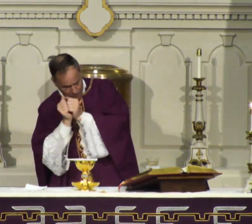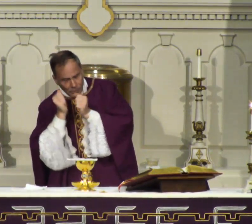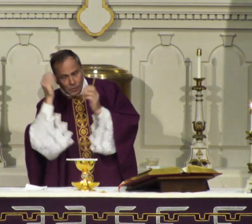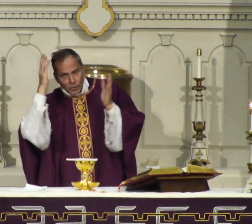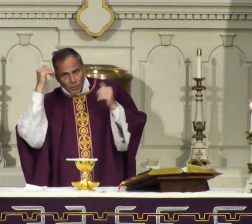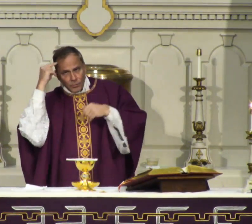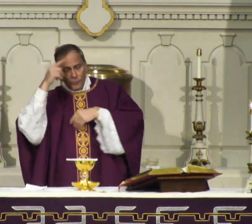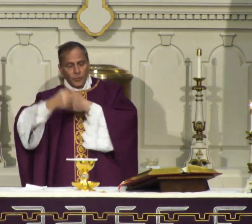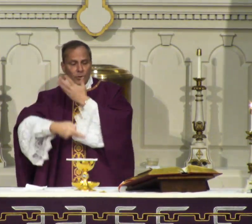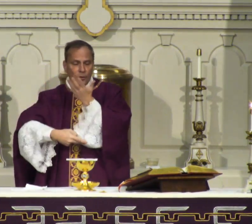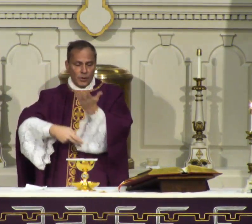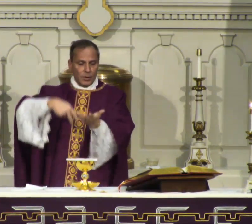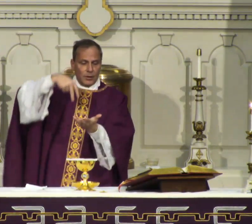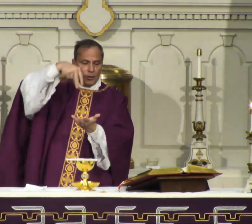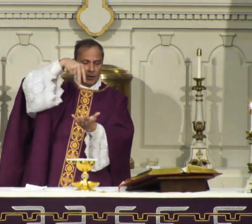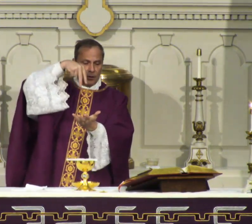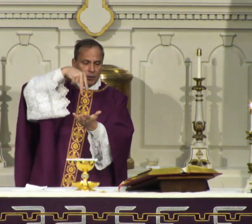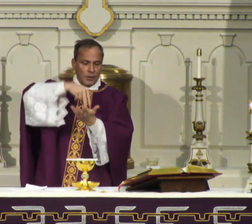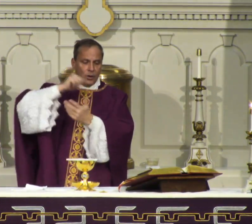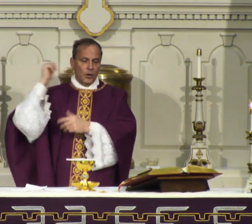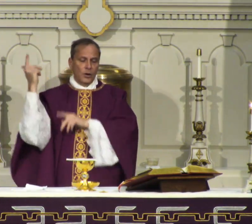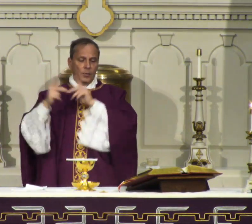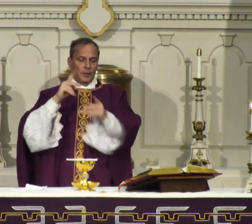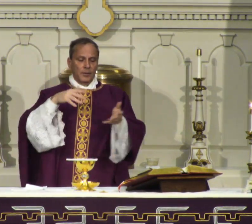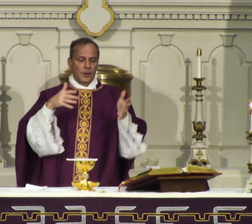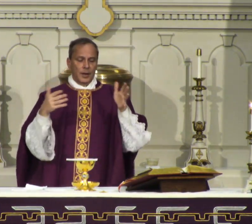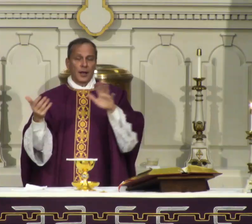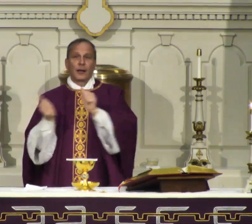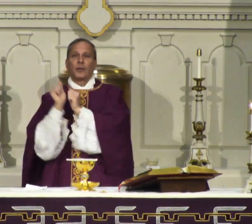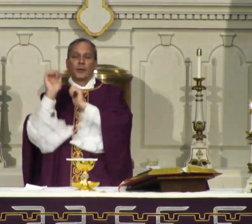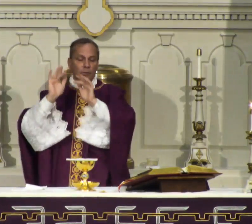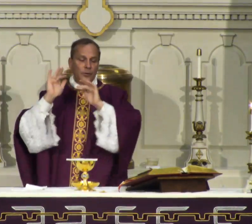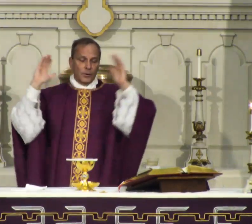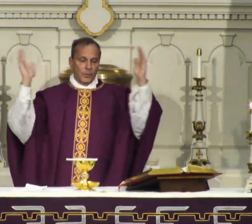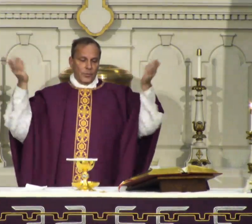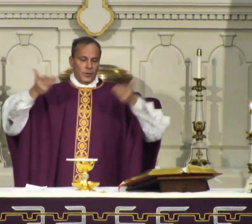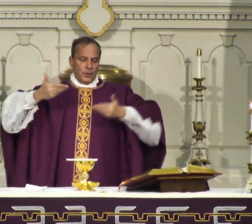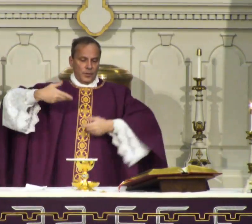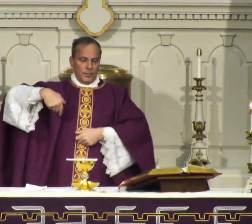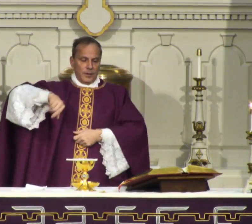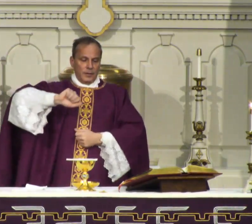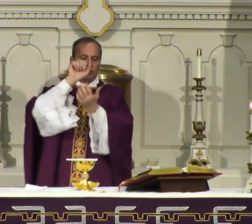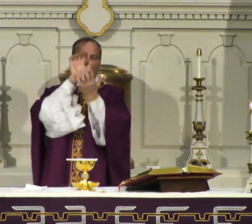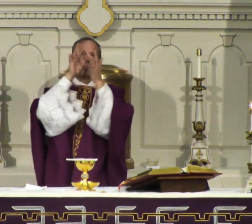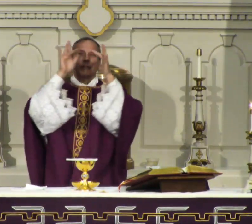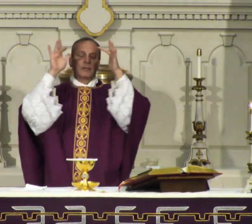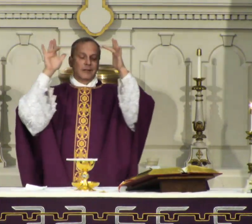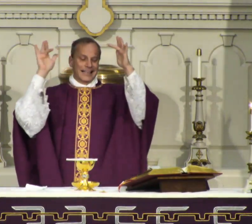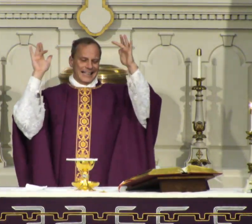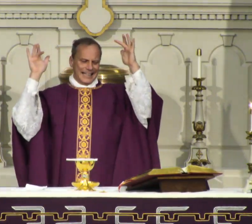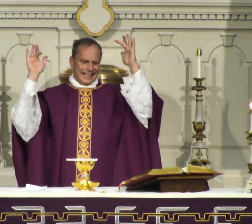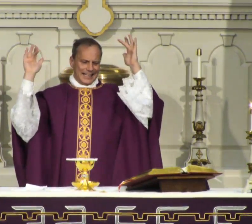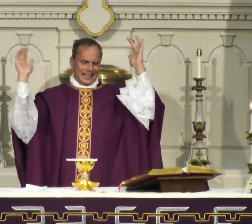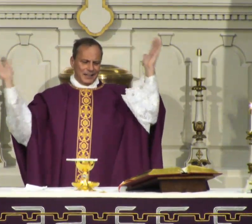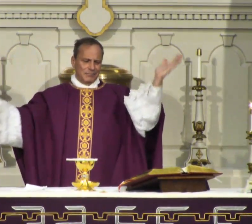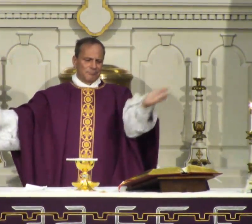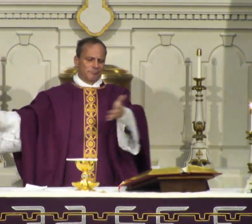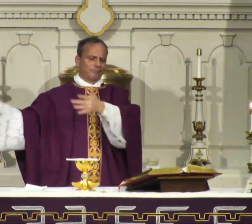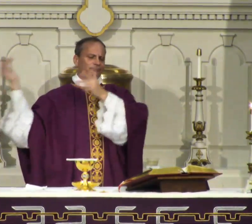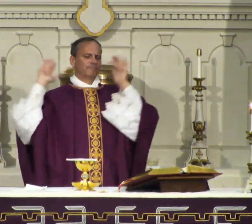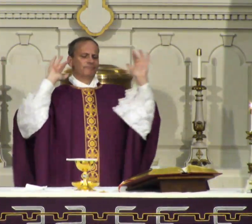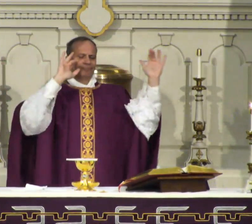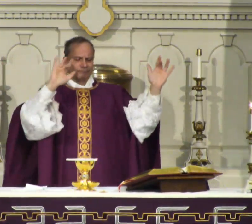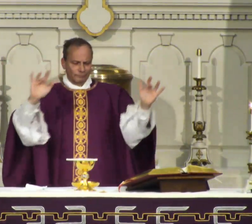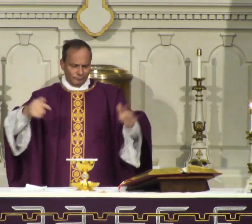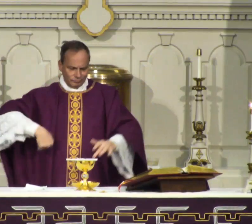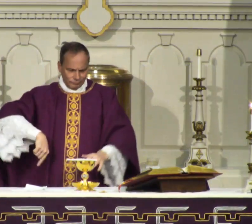remember also our brothers and sisters who have fallen asleep in the hope of the resurrection, and all who have died in your mercy. Welcome them